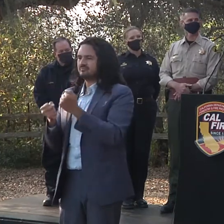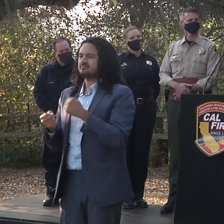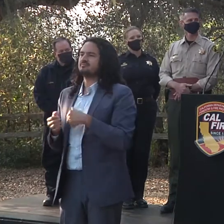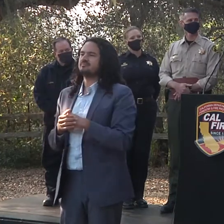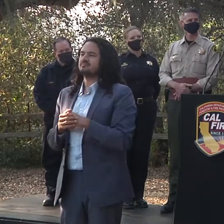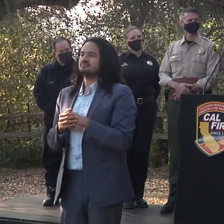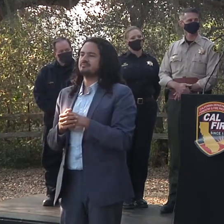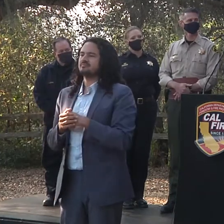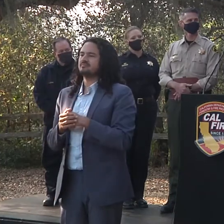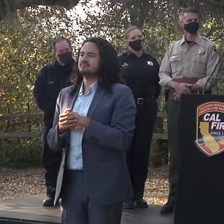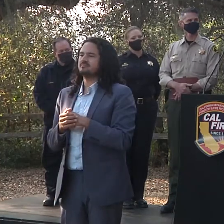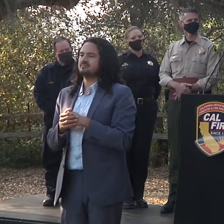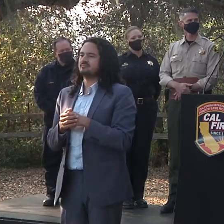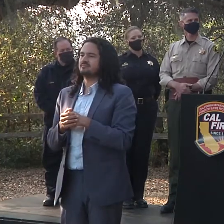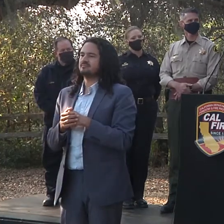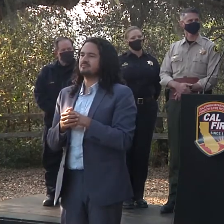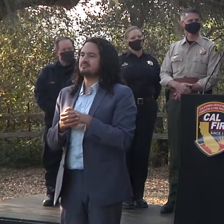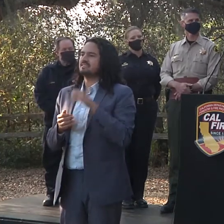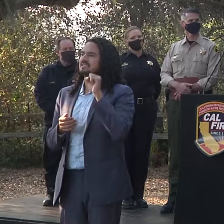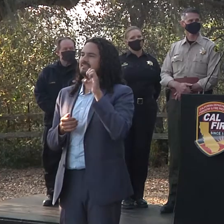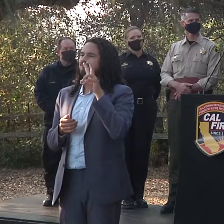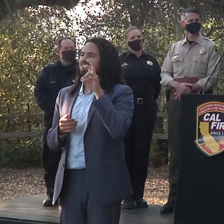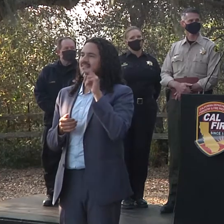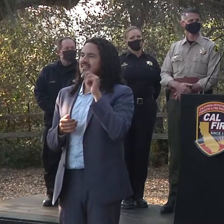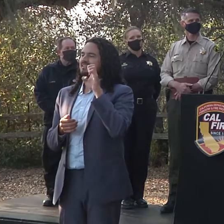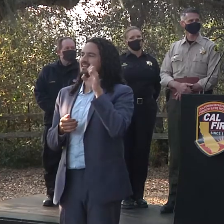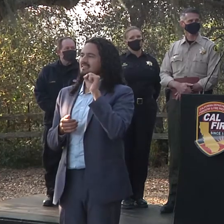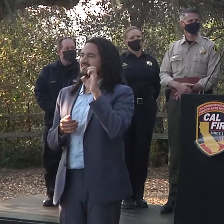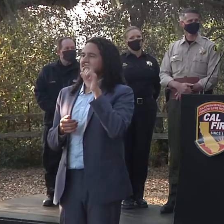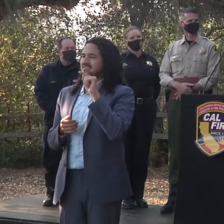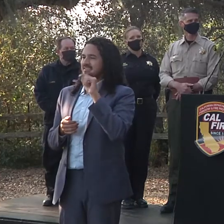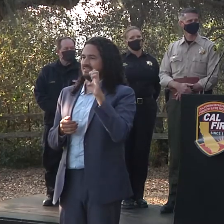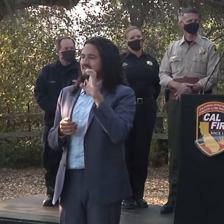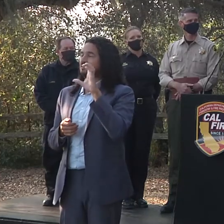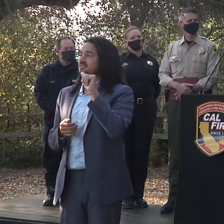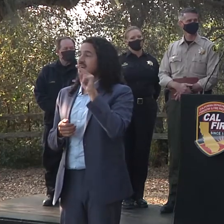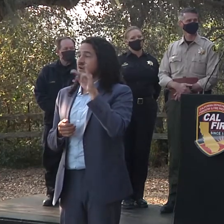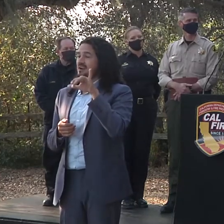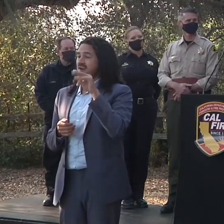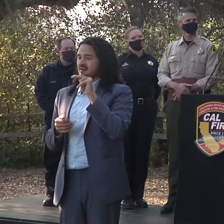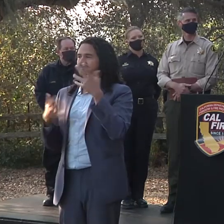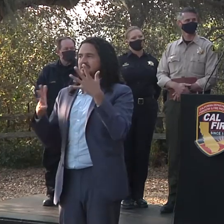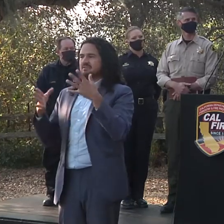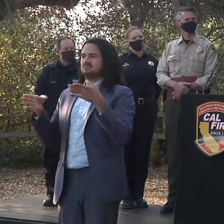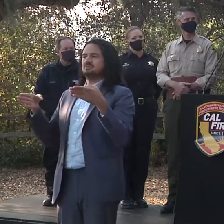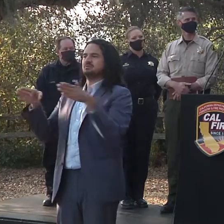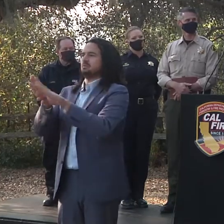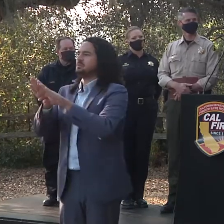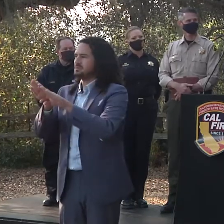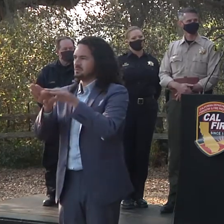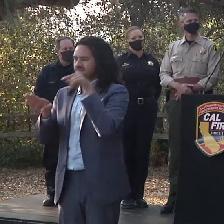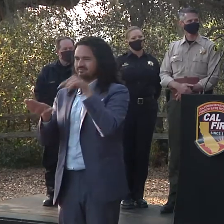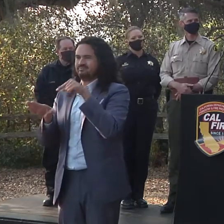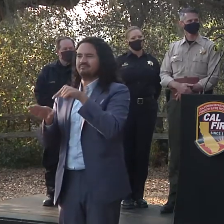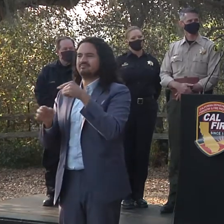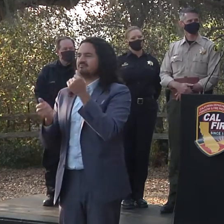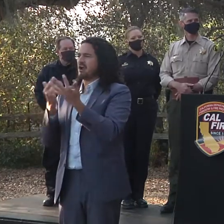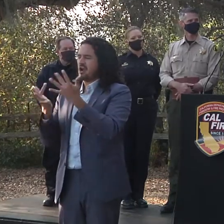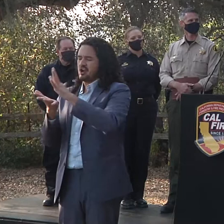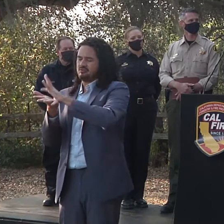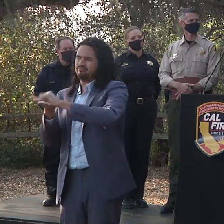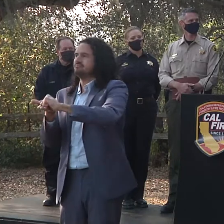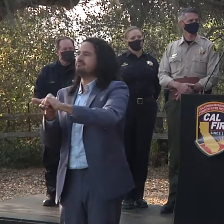up that part of the fire and rendered it safe. So that's looking really good down there. Just again, a lot of mop